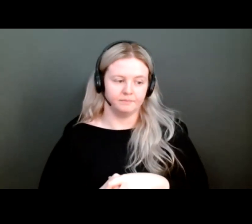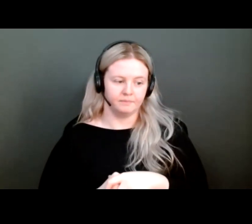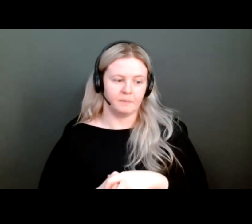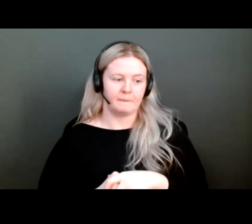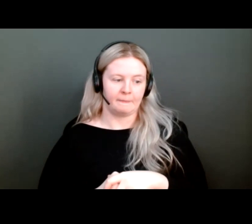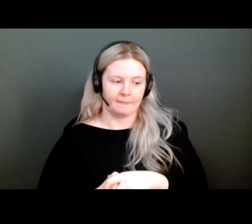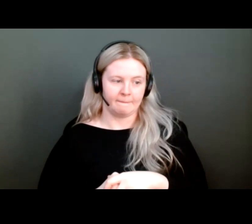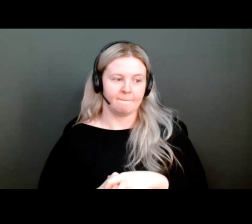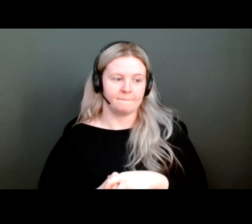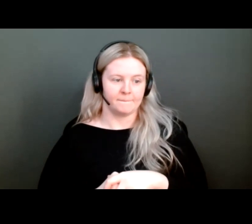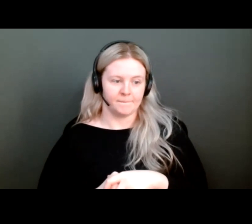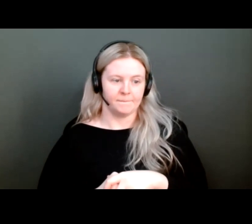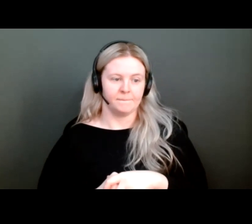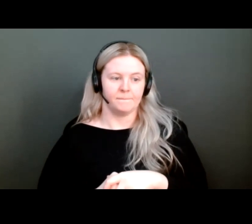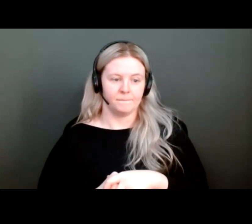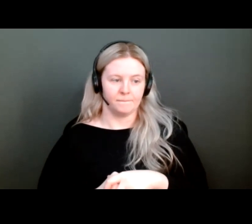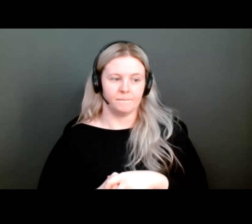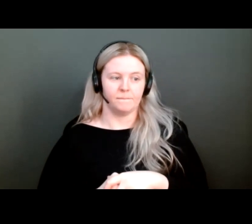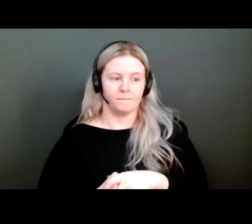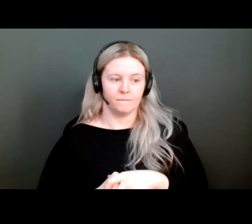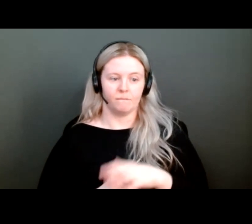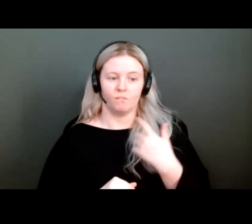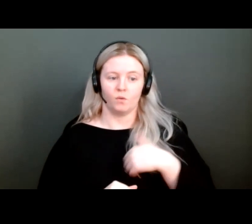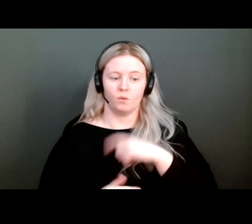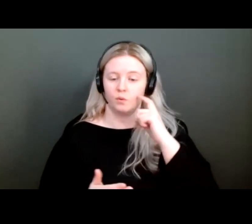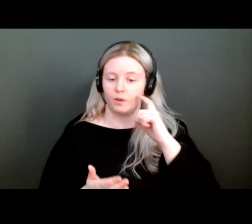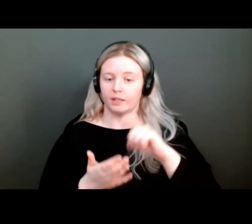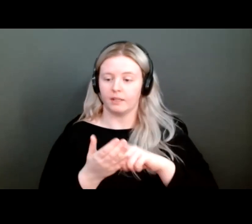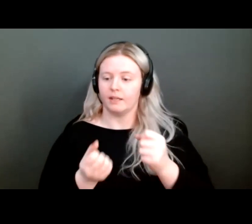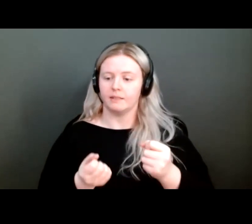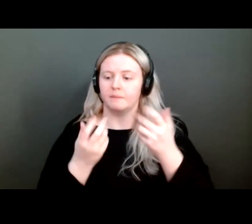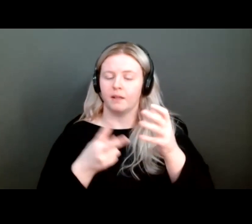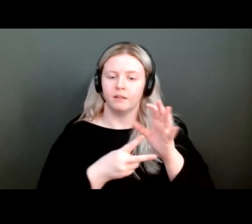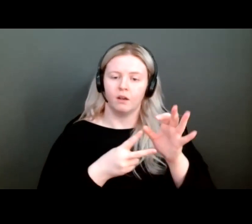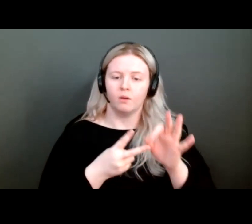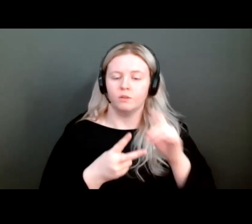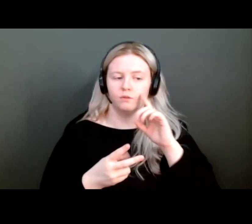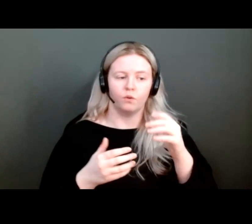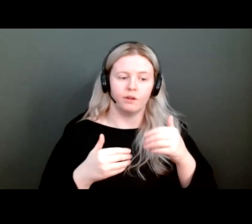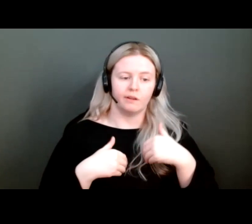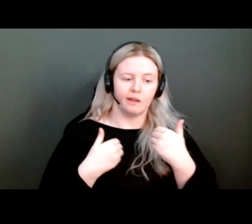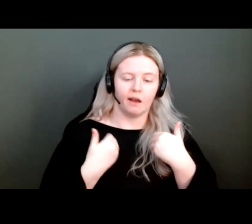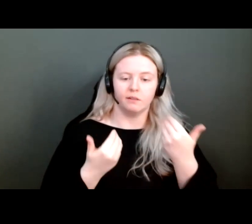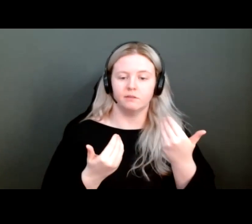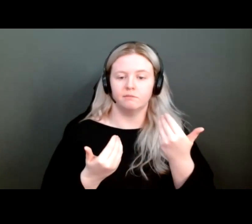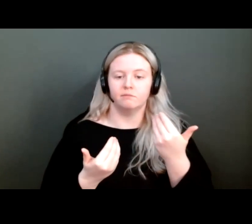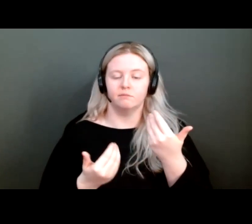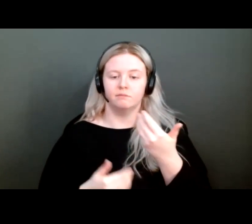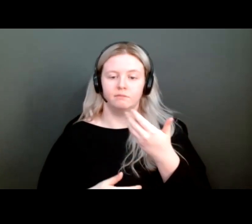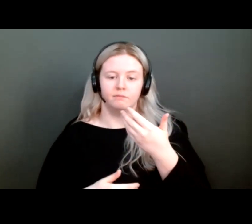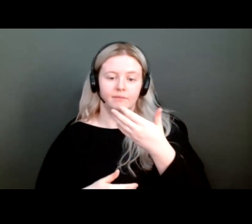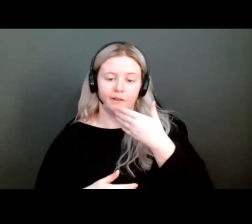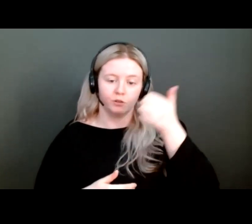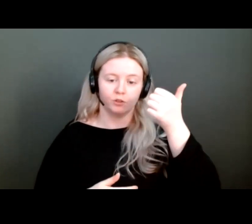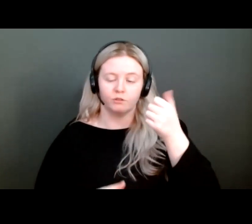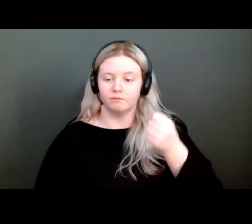pathways on our journey of life for the young, our youth, our elders, and everyone